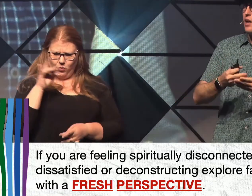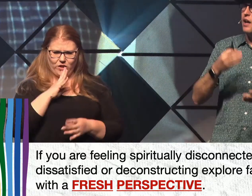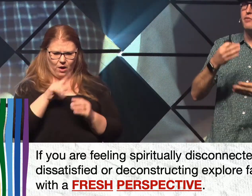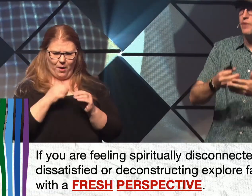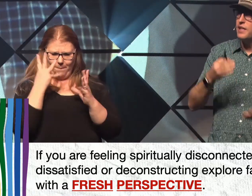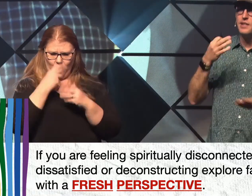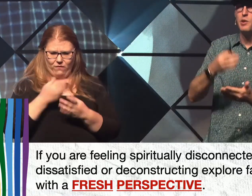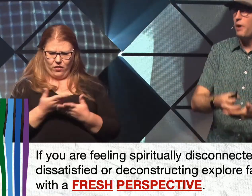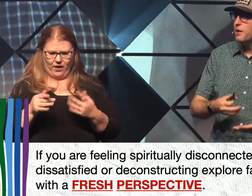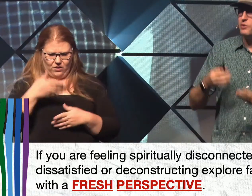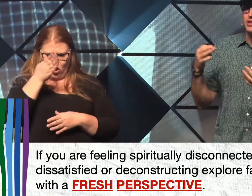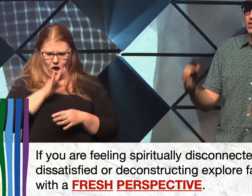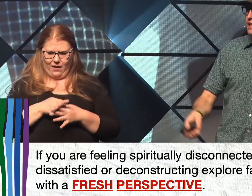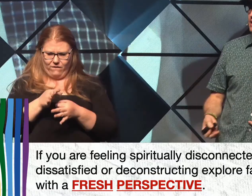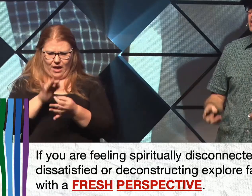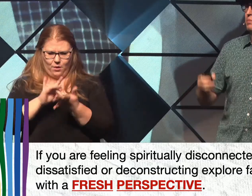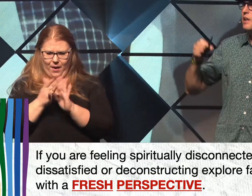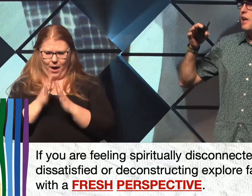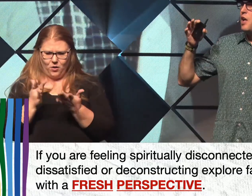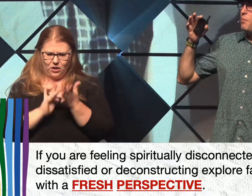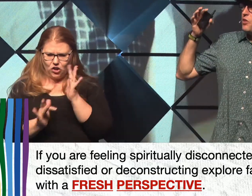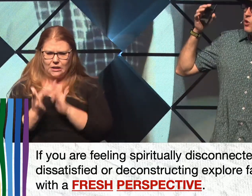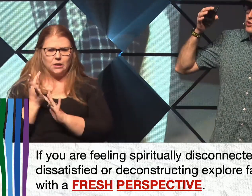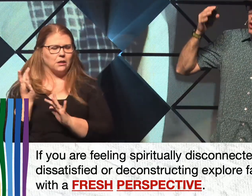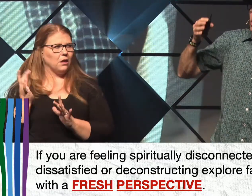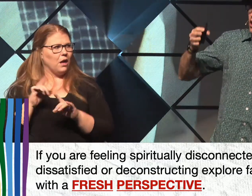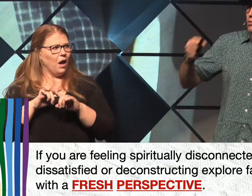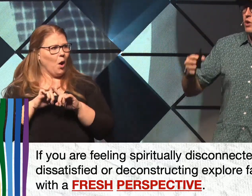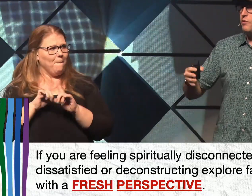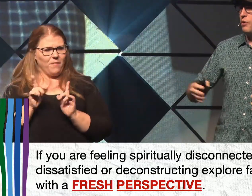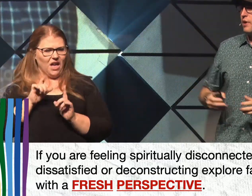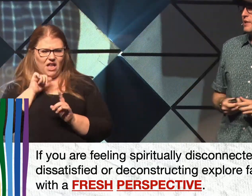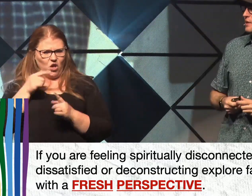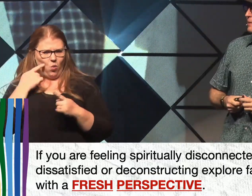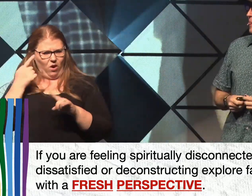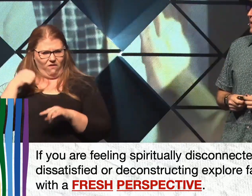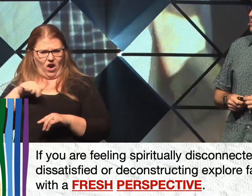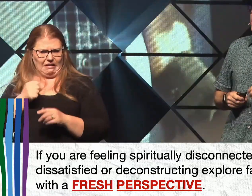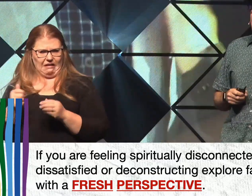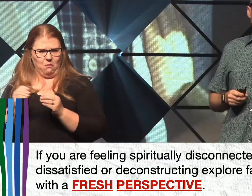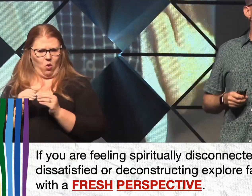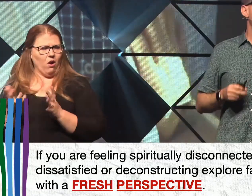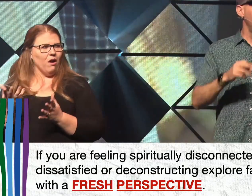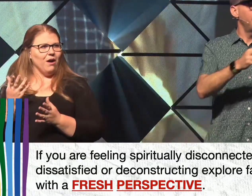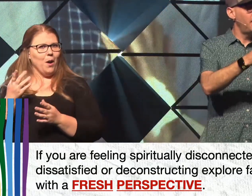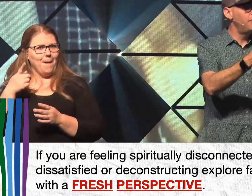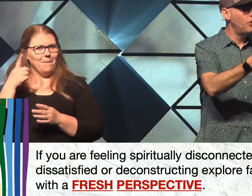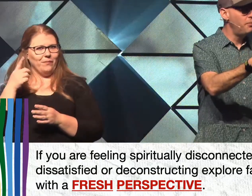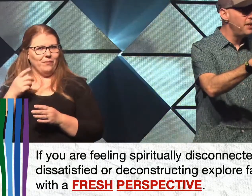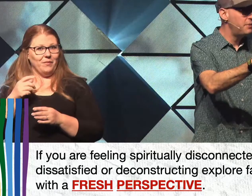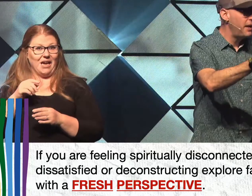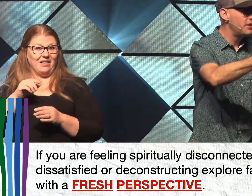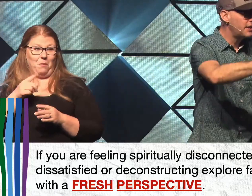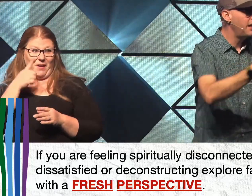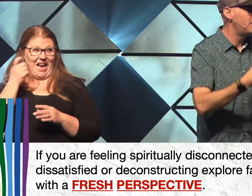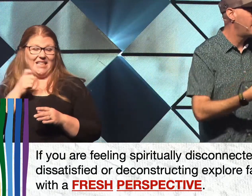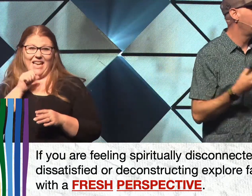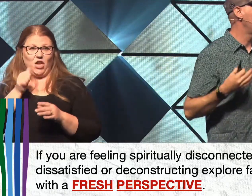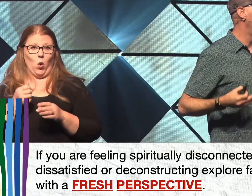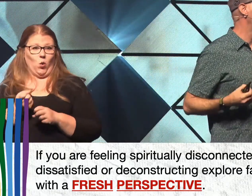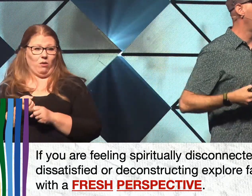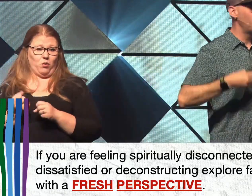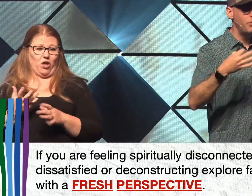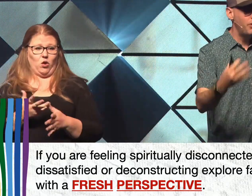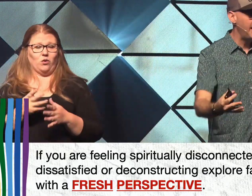things like God and faith in the Bible and Jesus, but those no longer work for us. Because instead of producing love, joy, peace, patience, kindness,